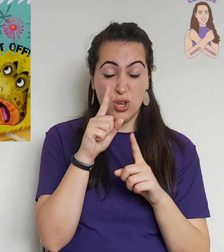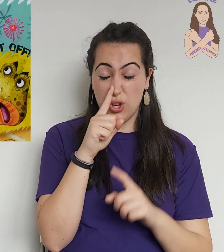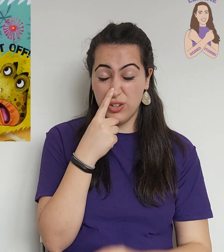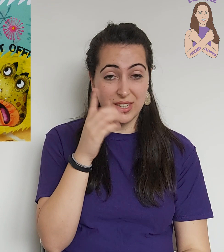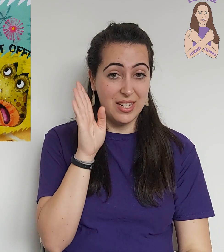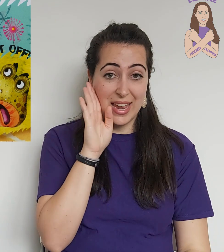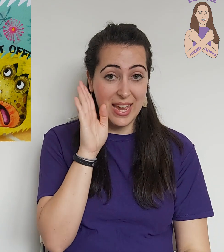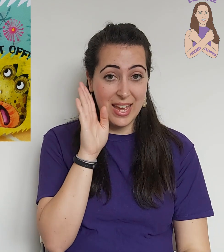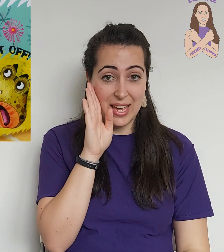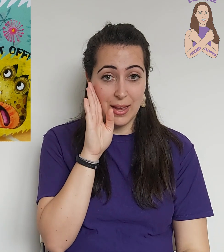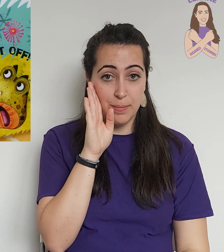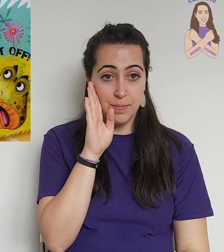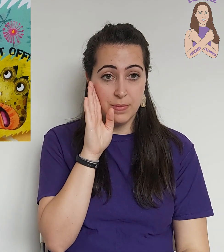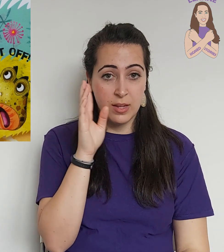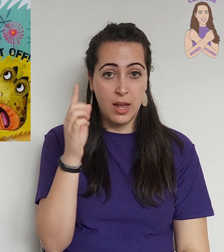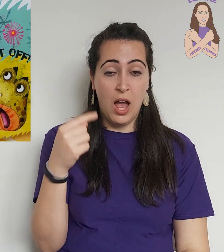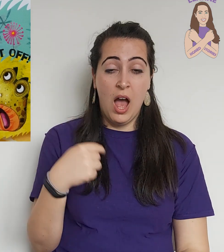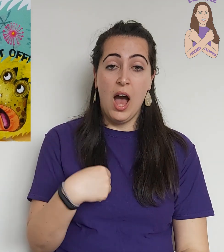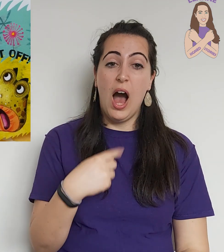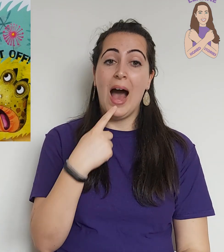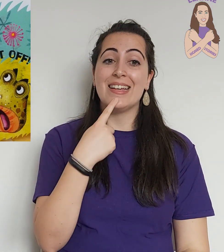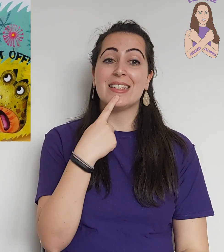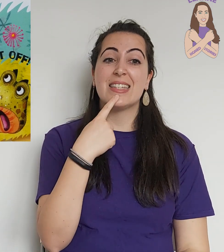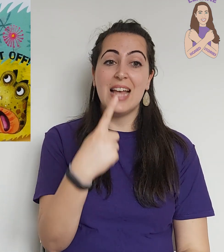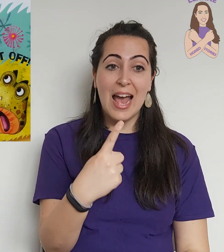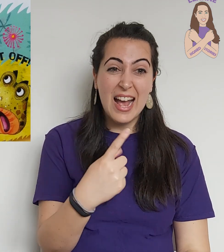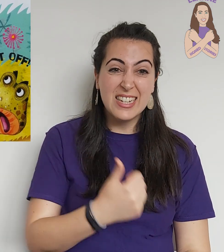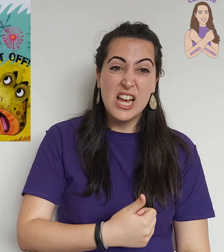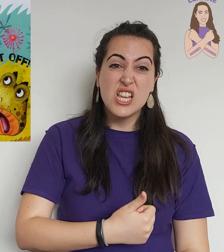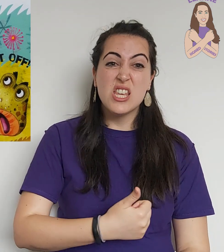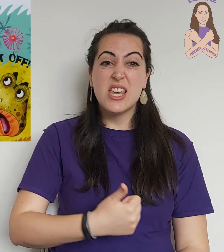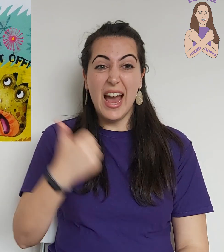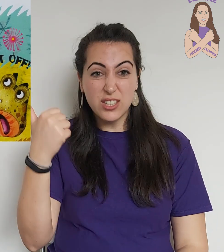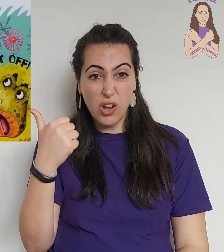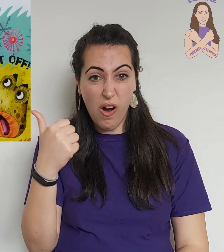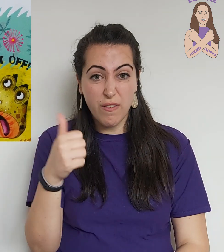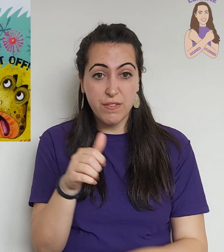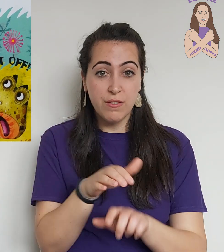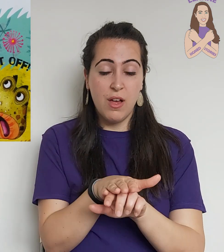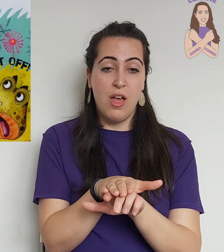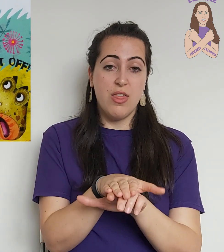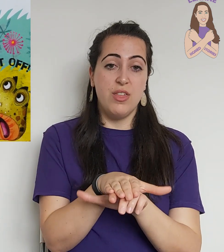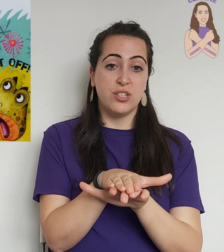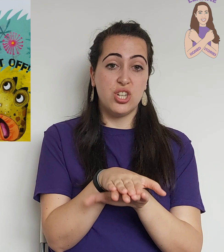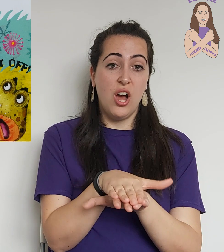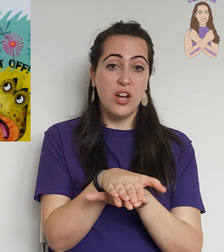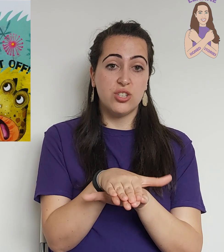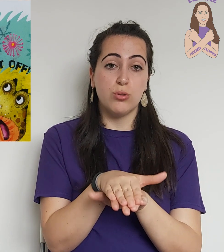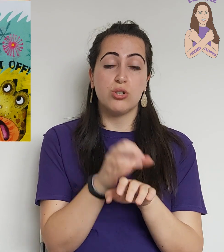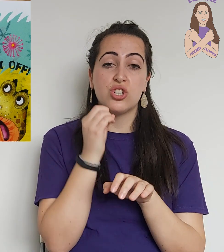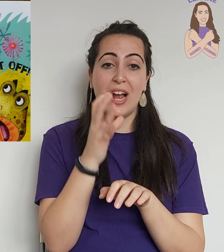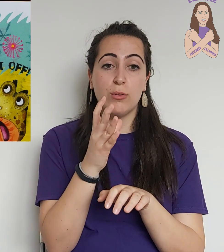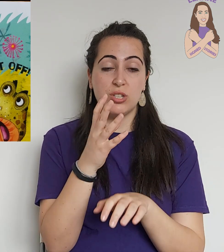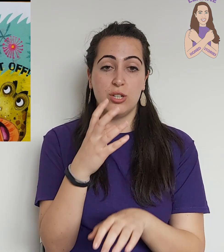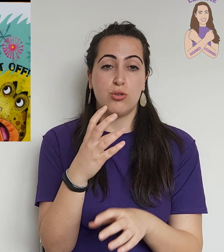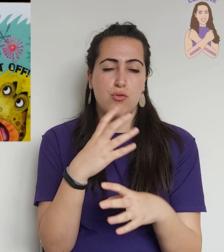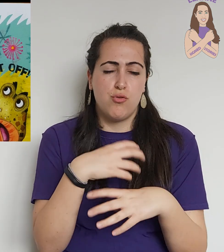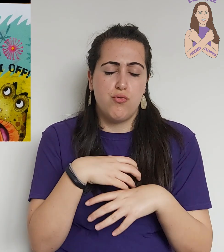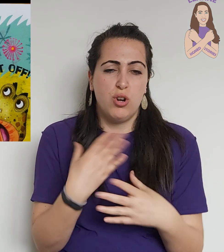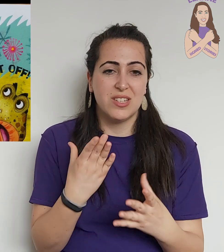couldn't hear him. I said, get off, the turtle shouted crossly.